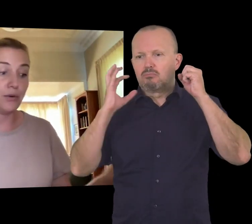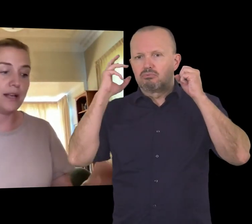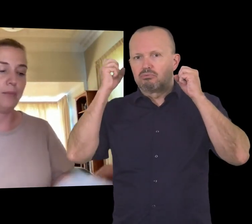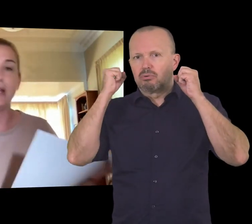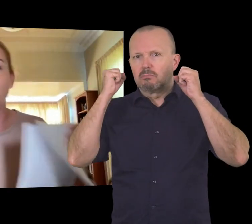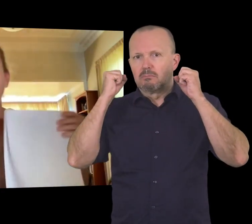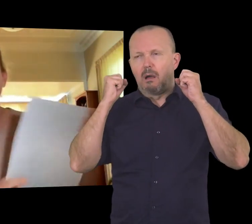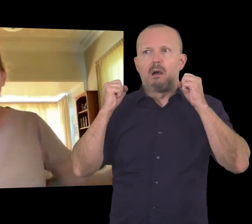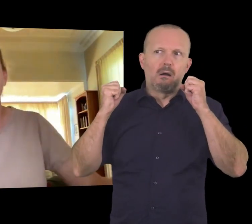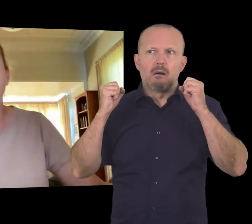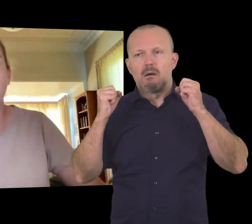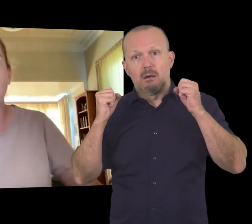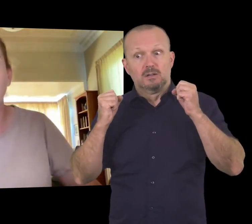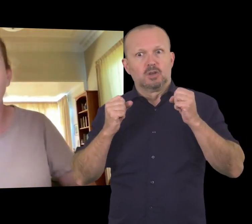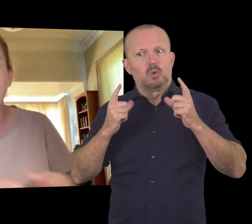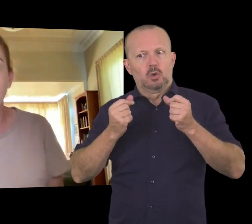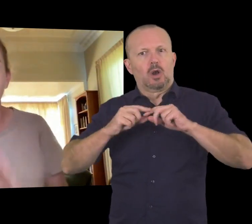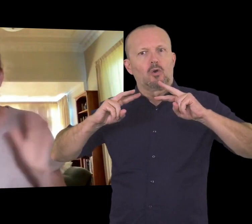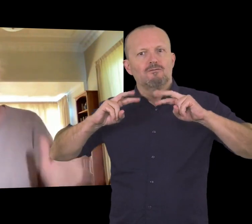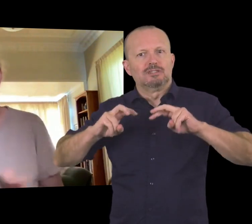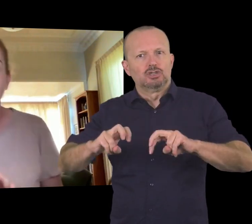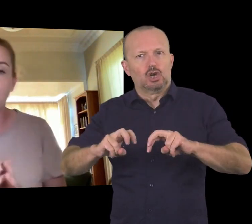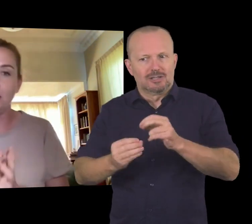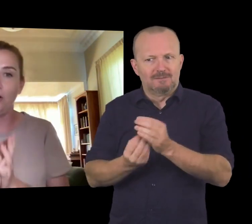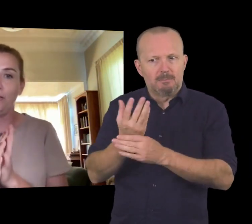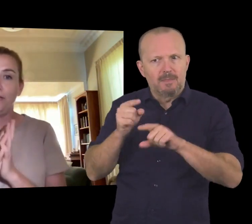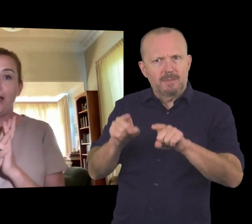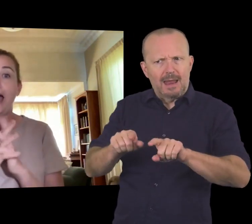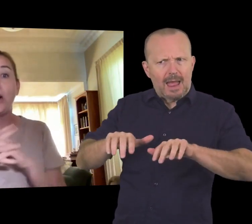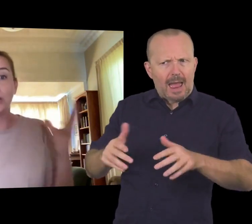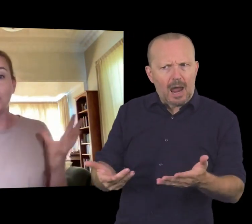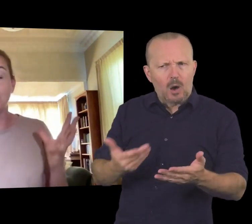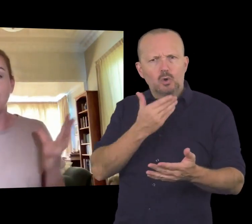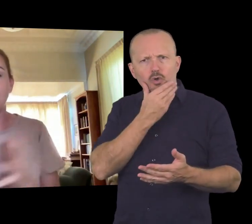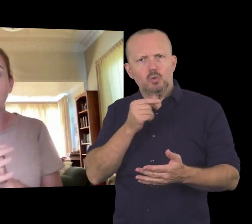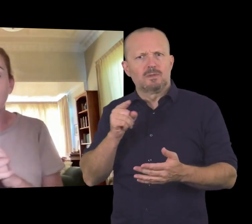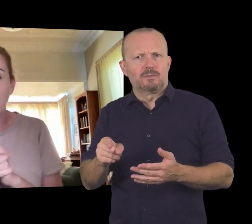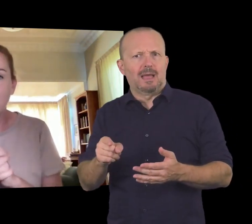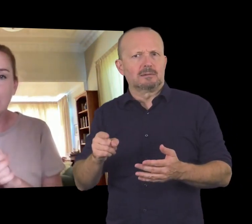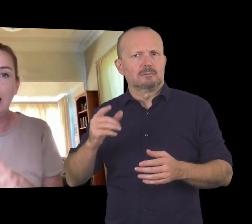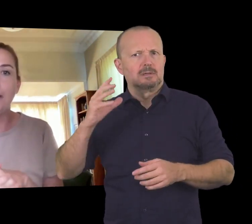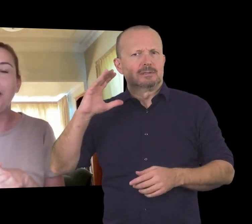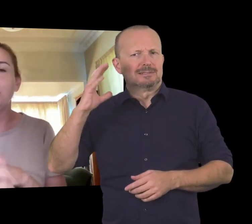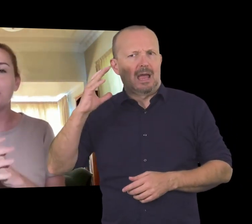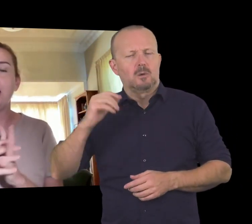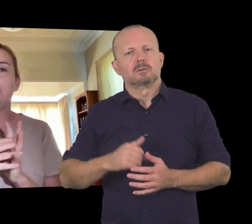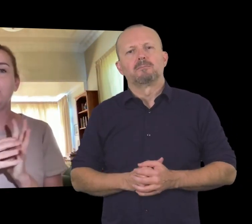Badger story, and we are doing a lot of research and development of how we use this kind of sound. And binaural sound is